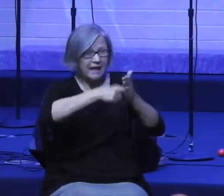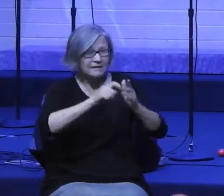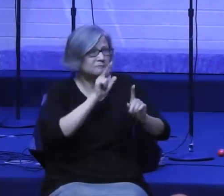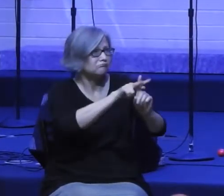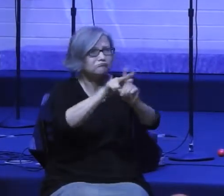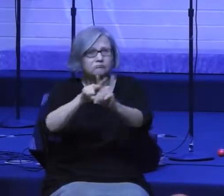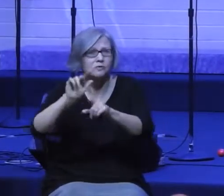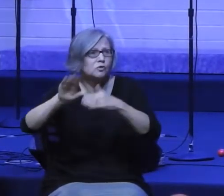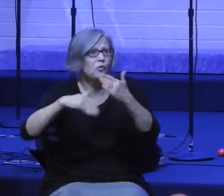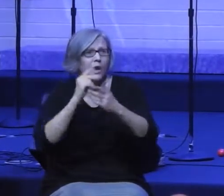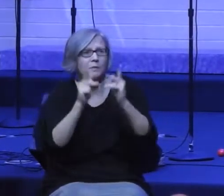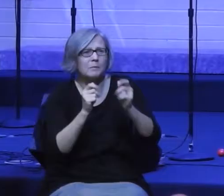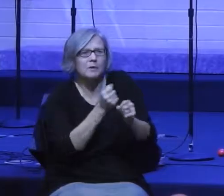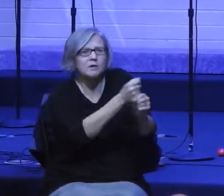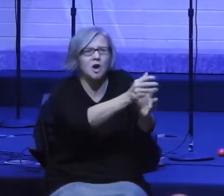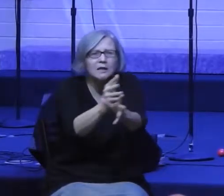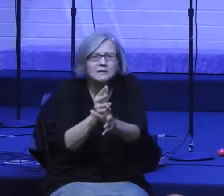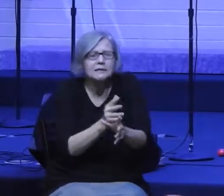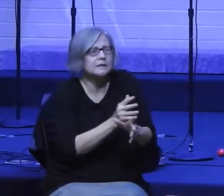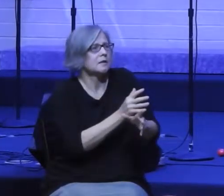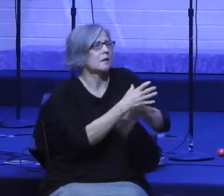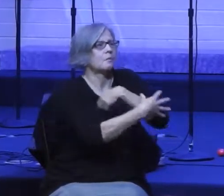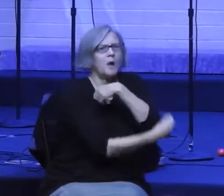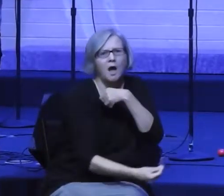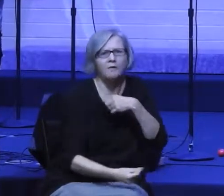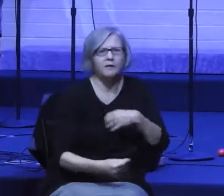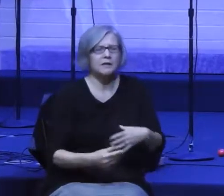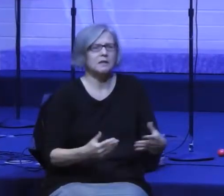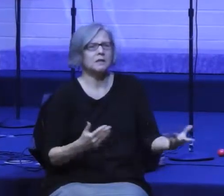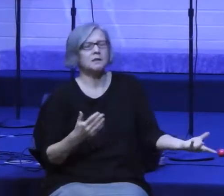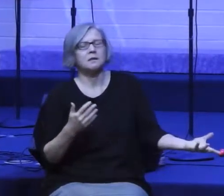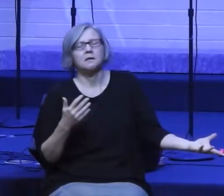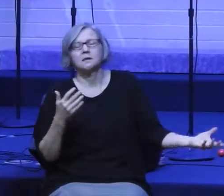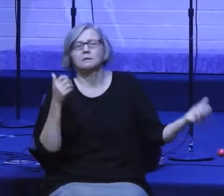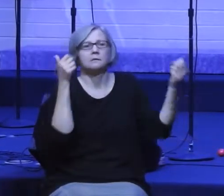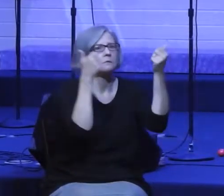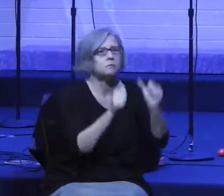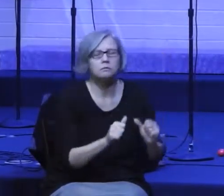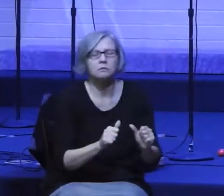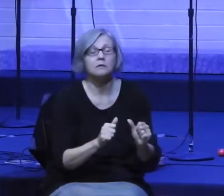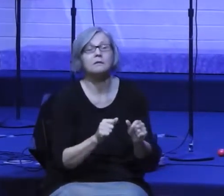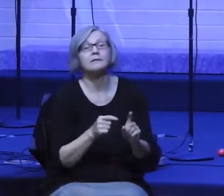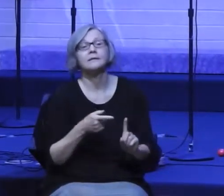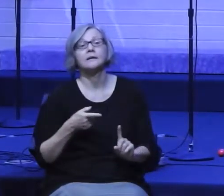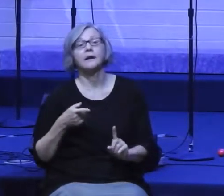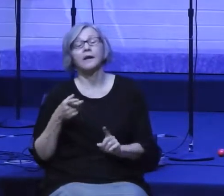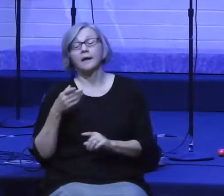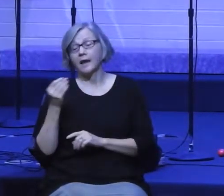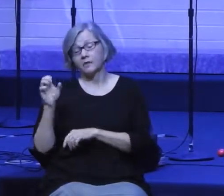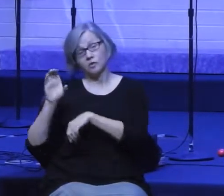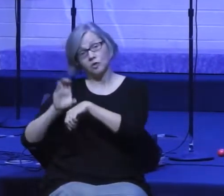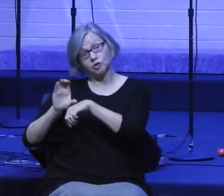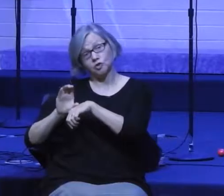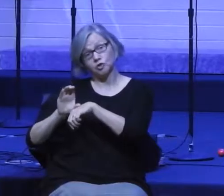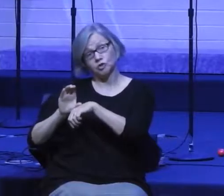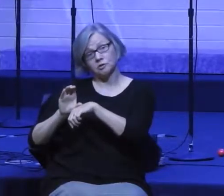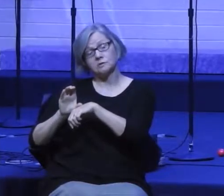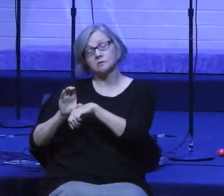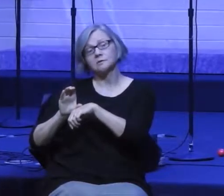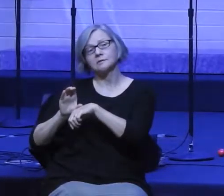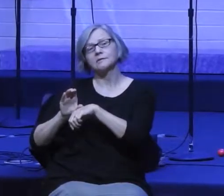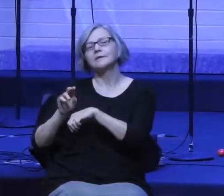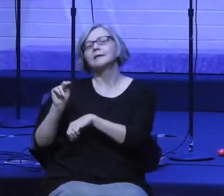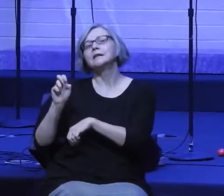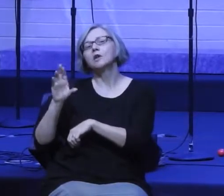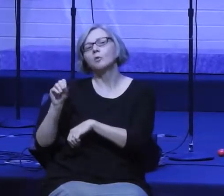core. I mean, the stuff that Nero did, having people murdered left and right, spending unbelievable amounts of money on